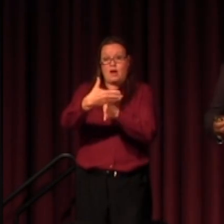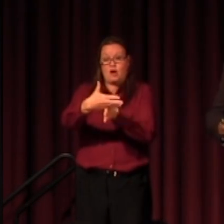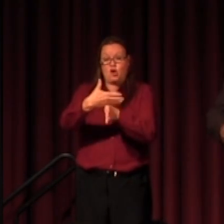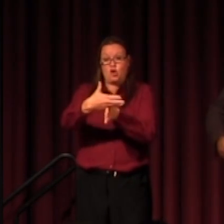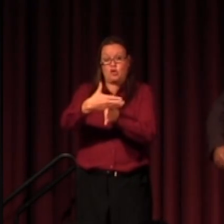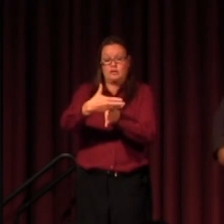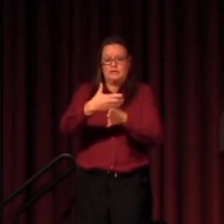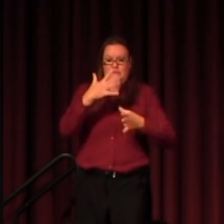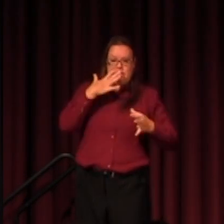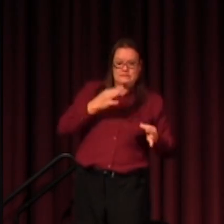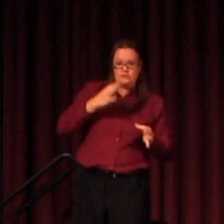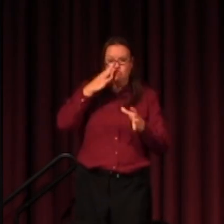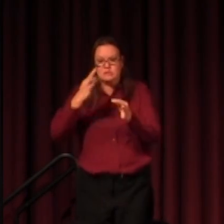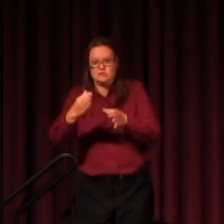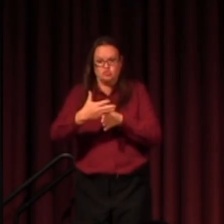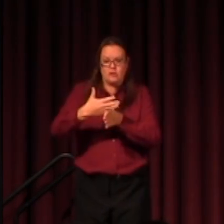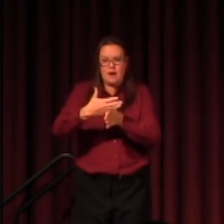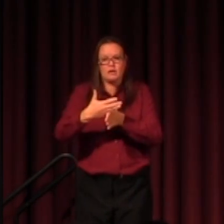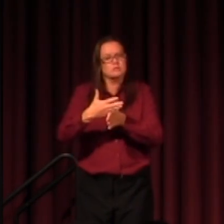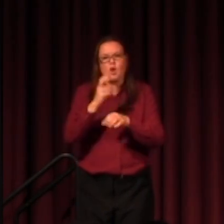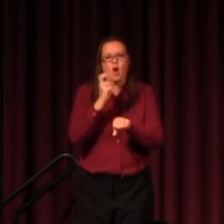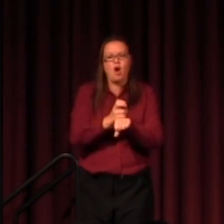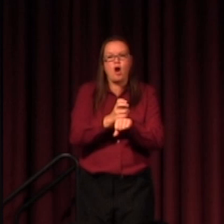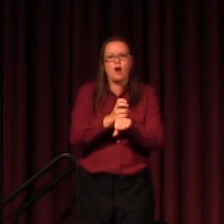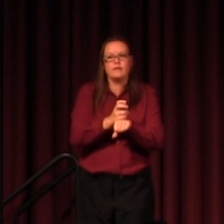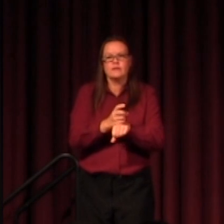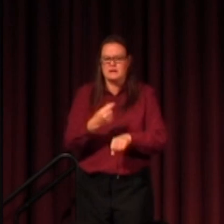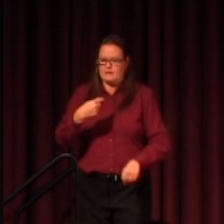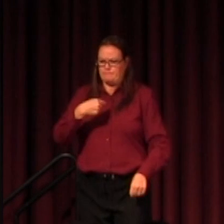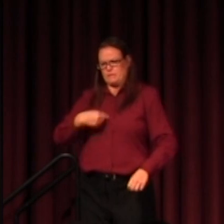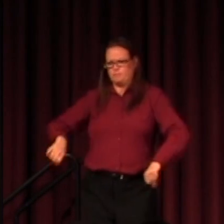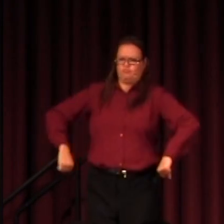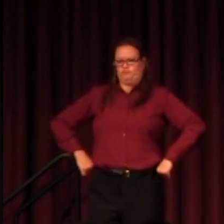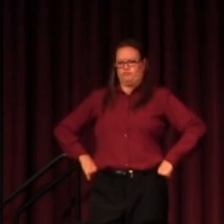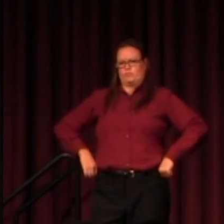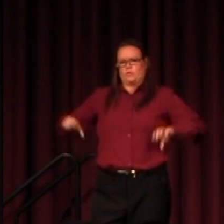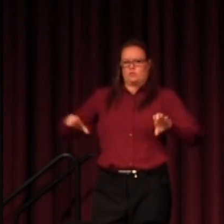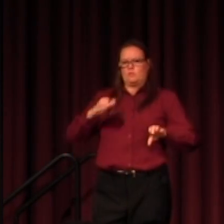Me putting my hand on my shoulder, on my hip and saying, no, we're gonna do it my way.